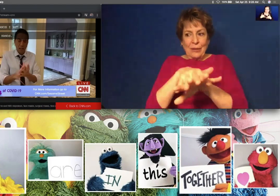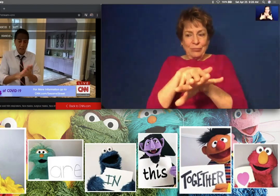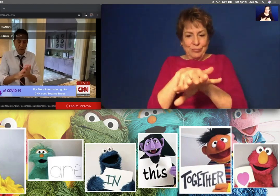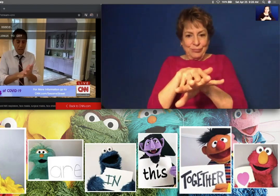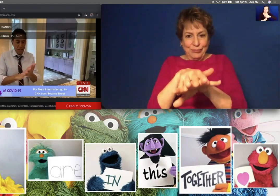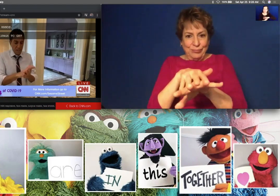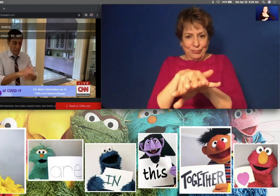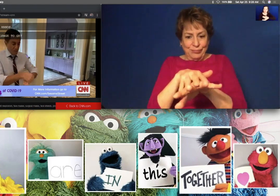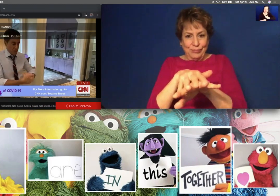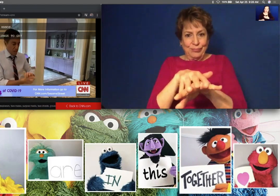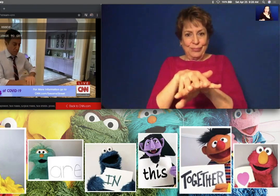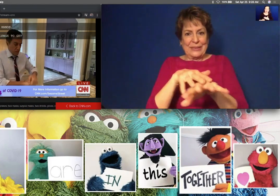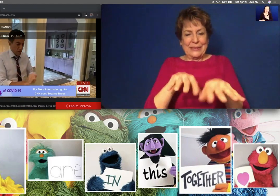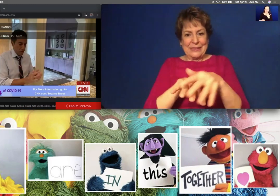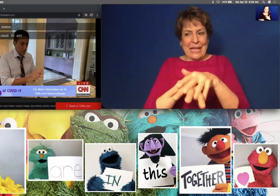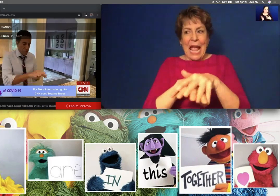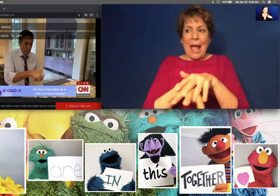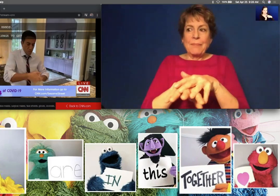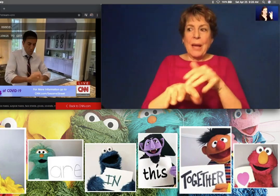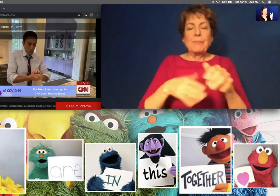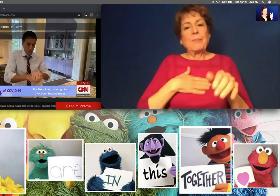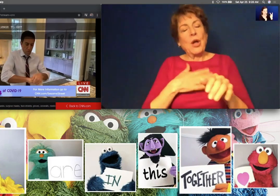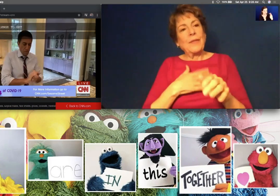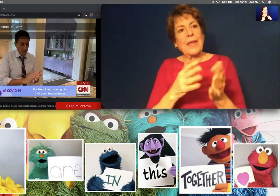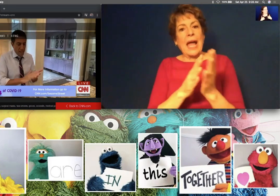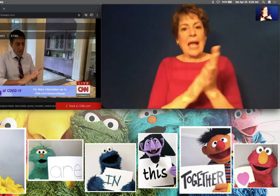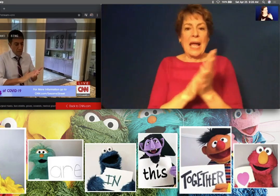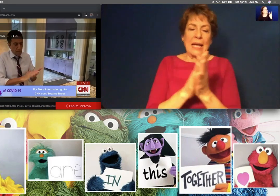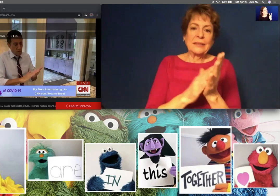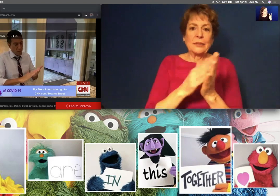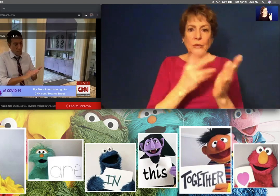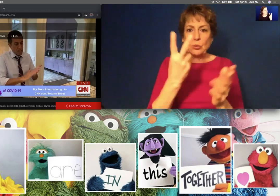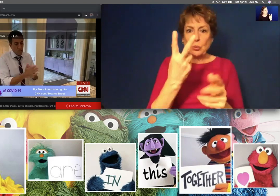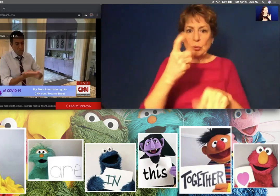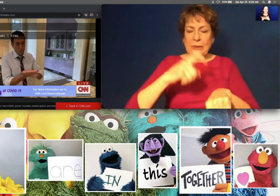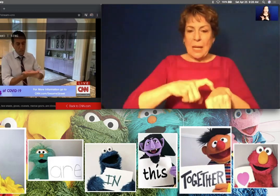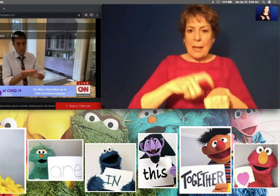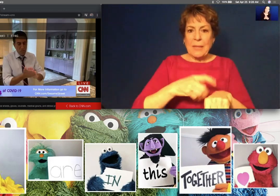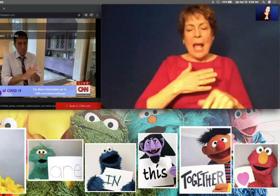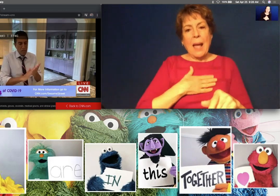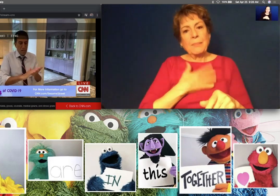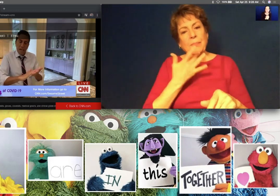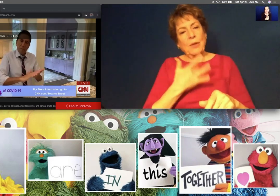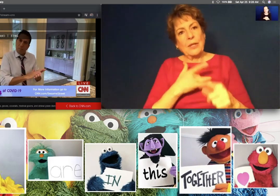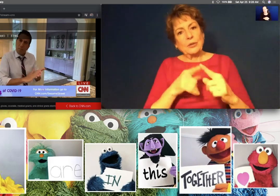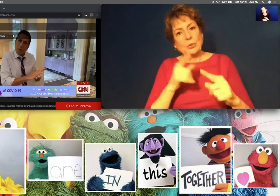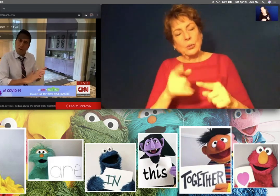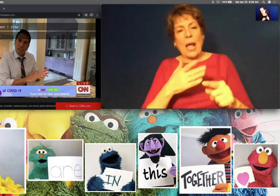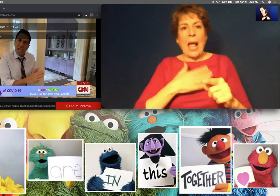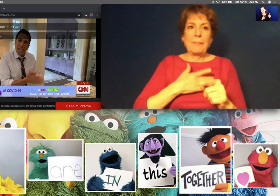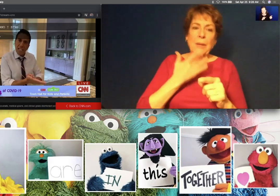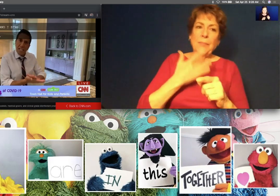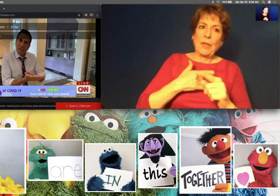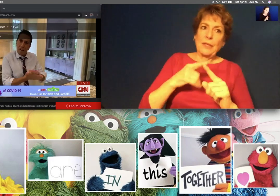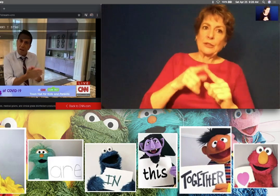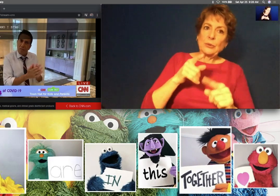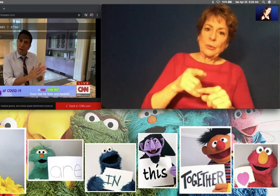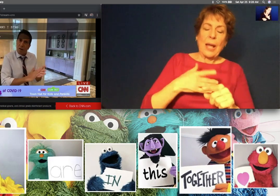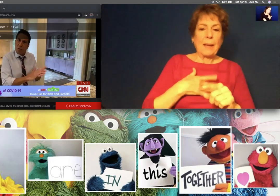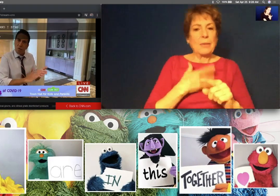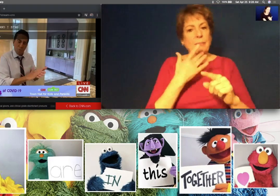it long enough, all right? So happy birthday to you, happy birthday to you, happy birthday,